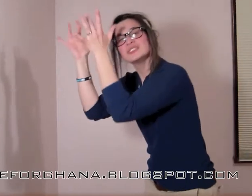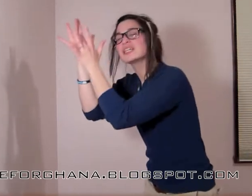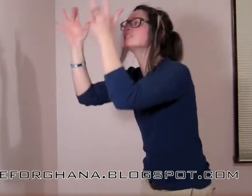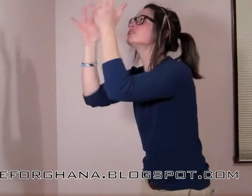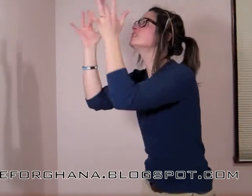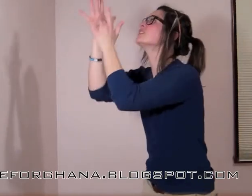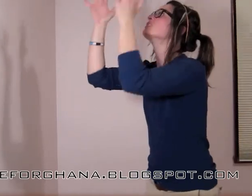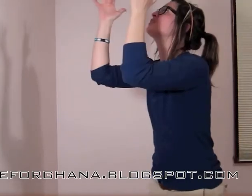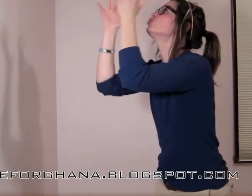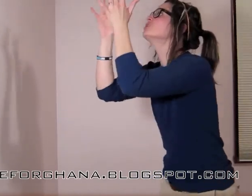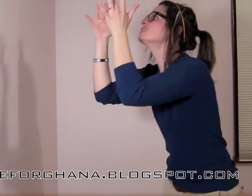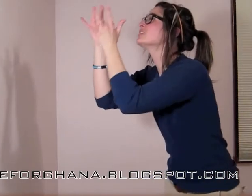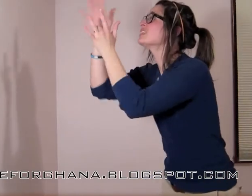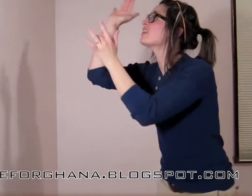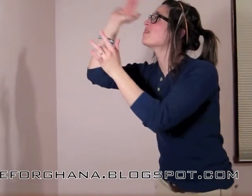Jesus. Jesus, Jesus.